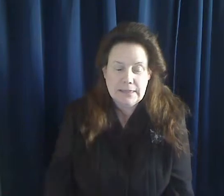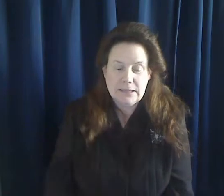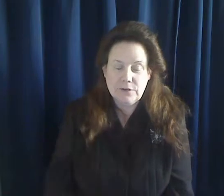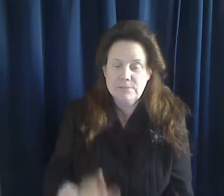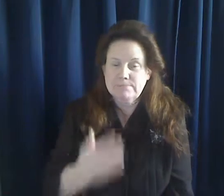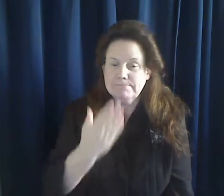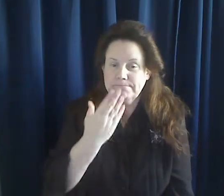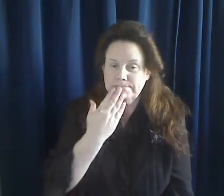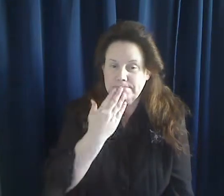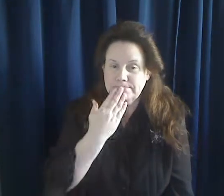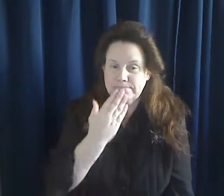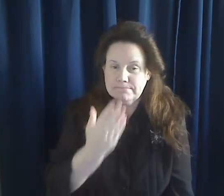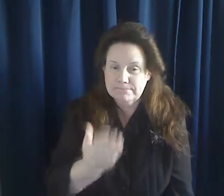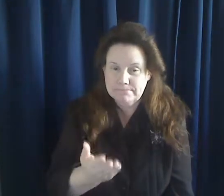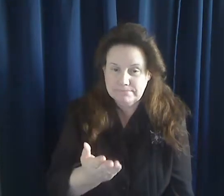Thank you.